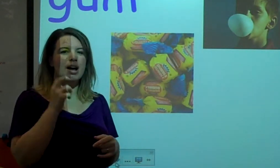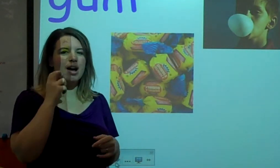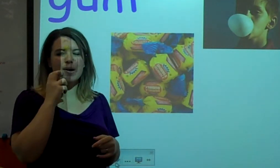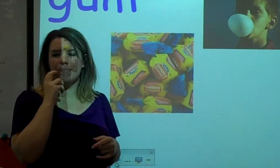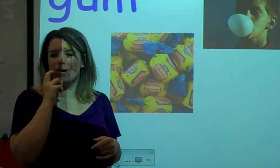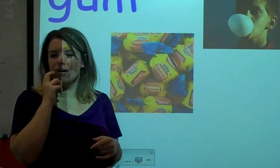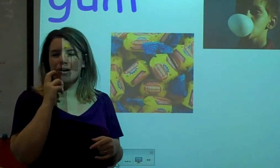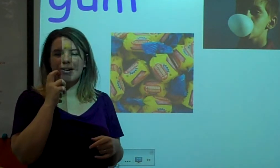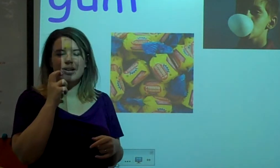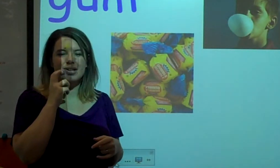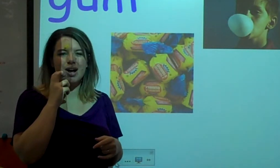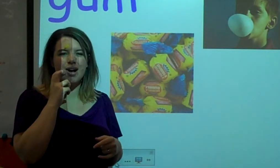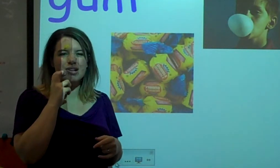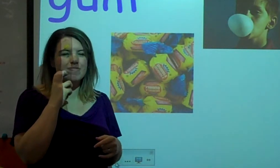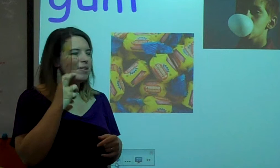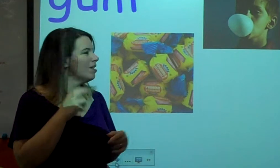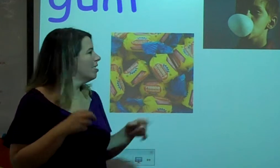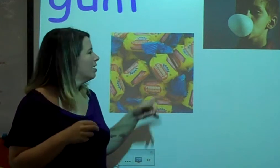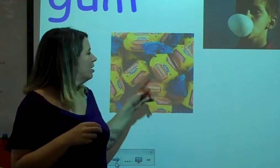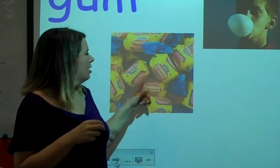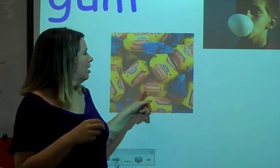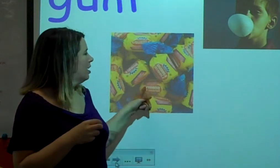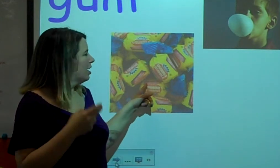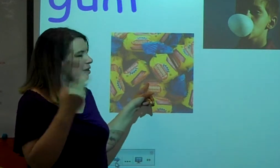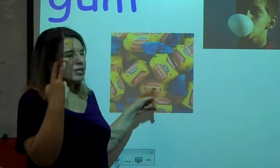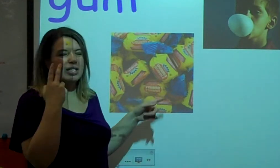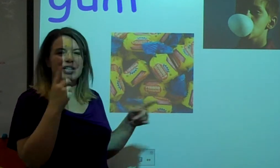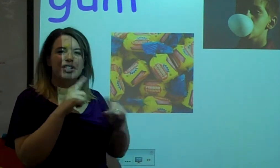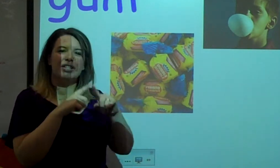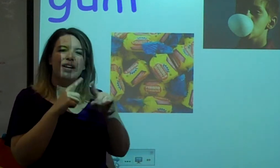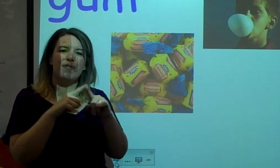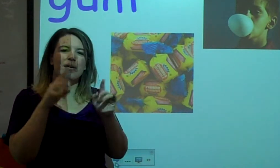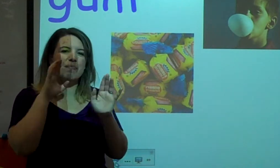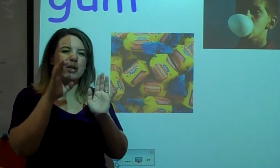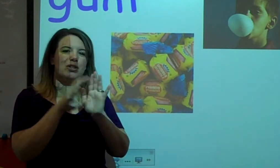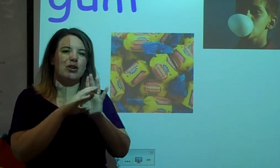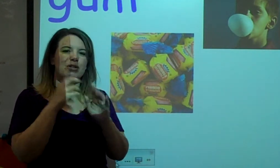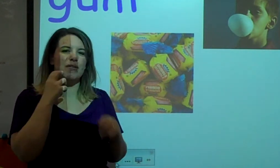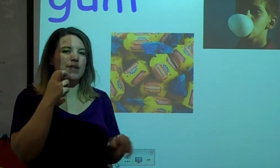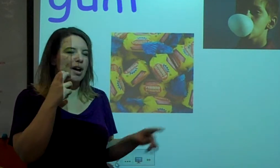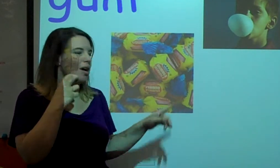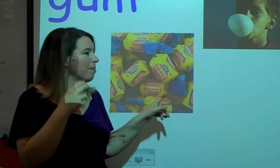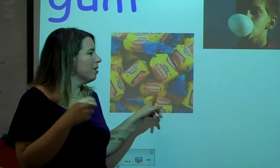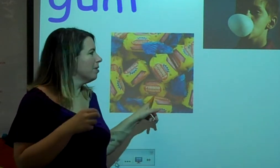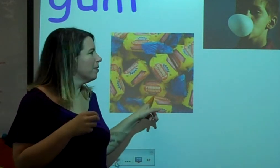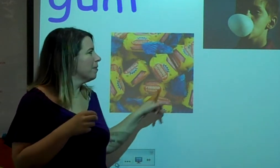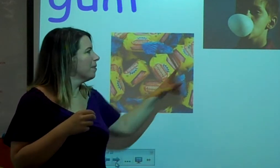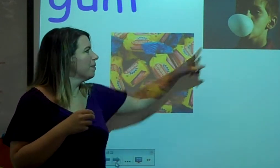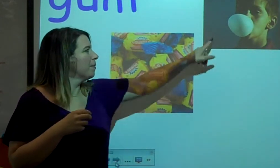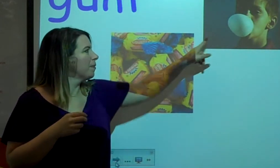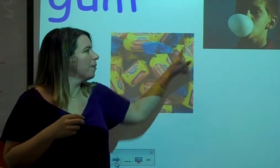gum, gum. You see just different pictures of gum.